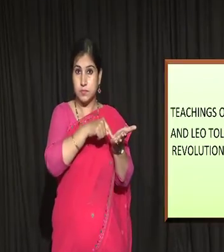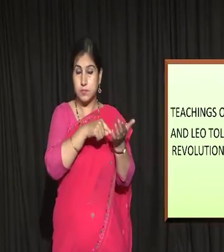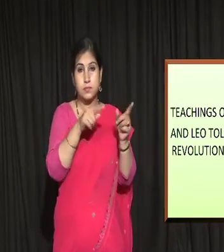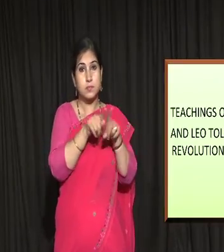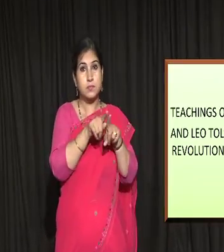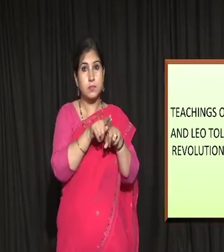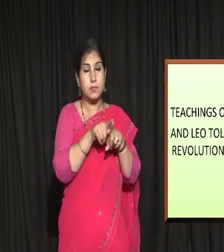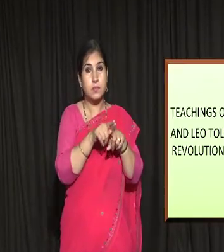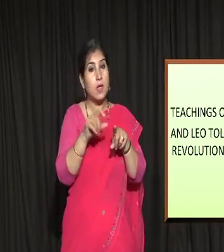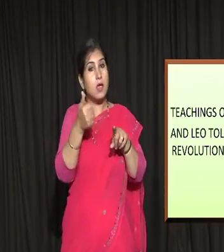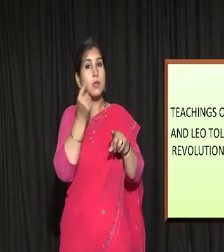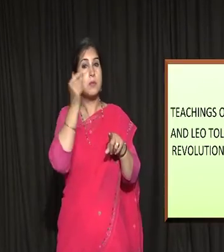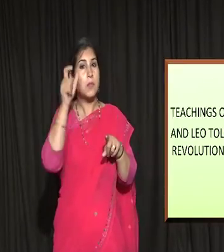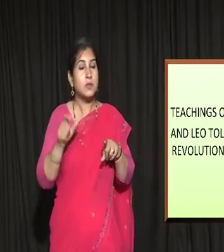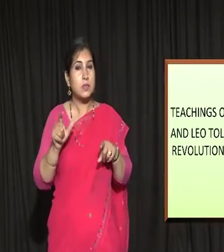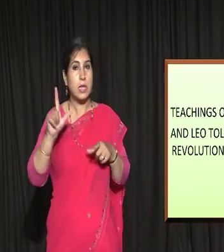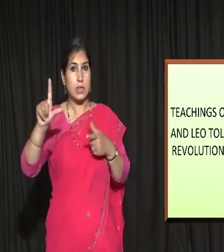and Leo Tolstoy